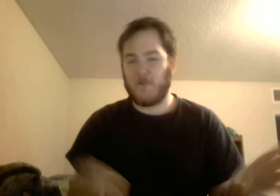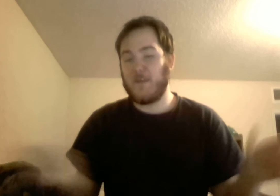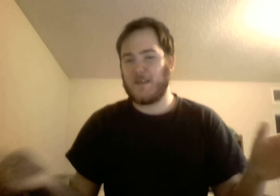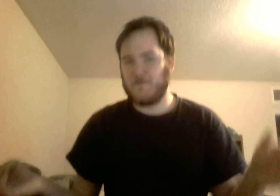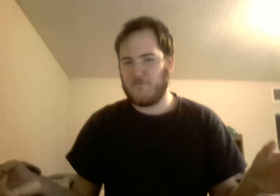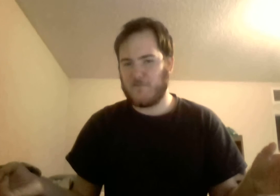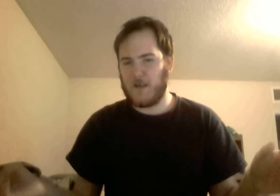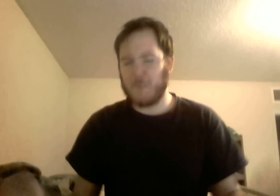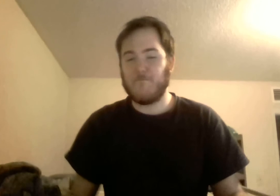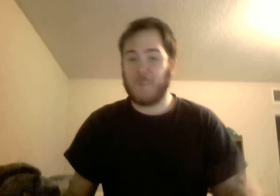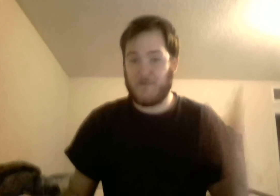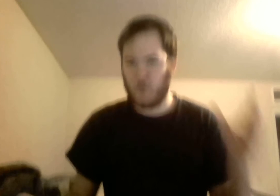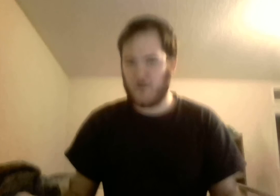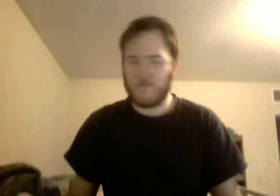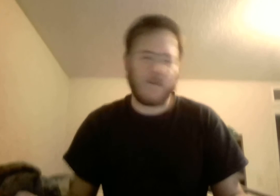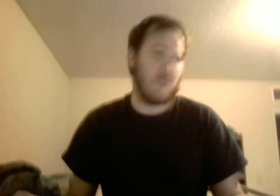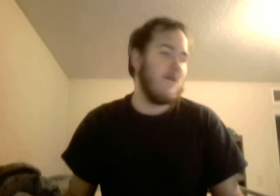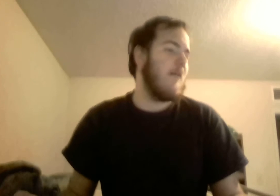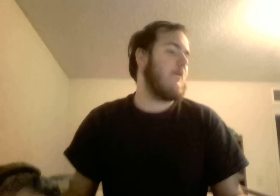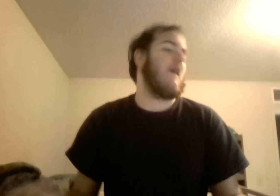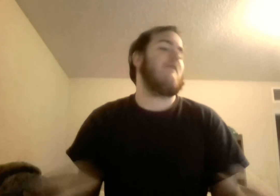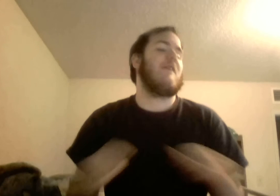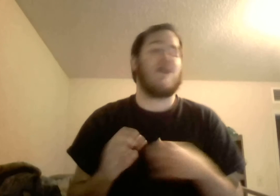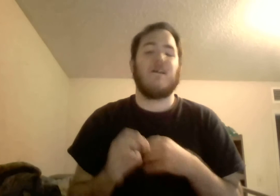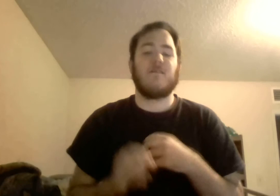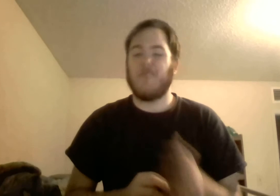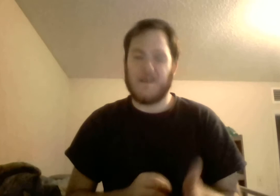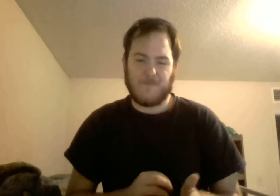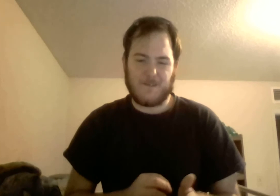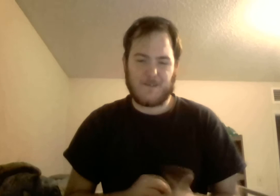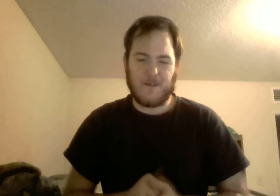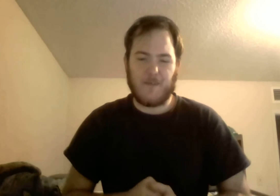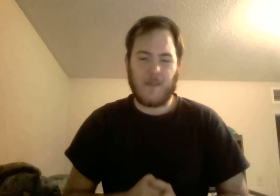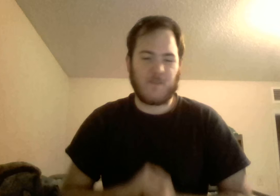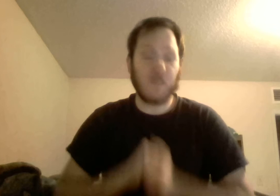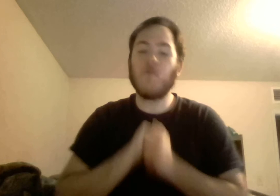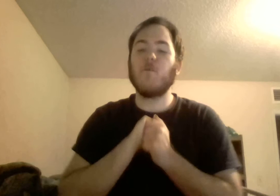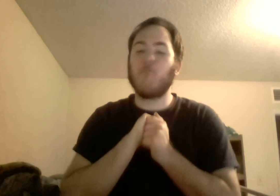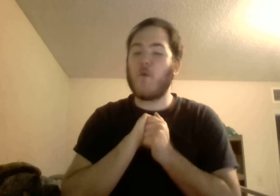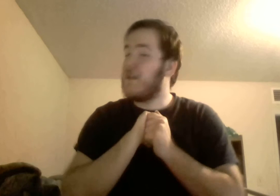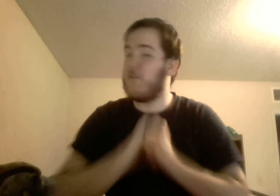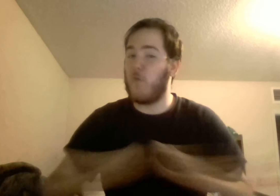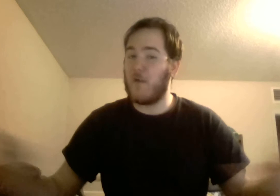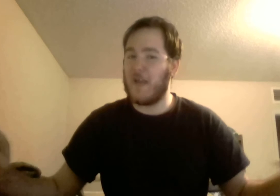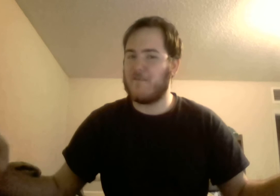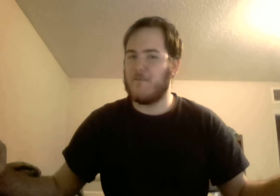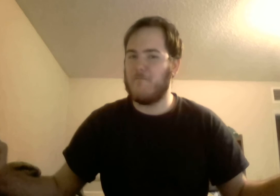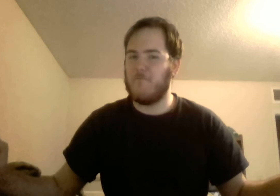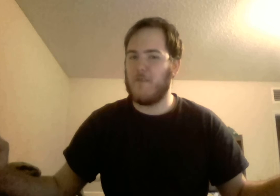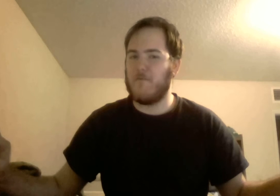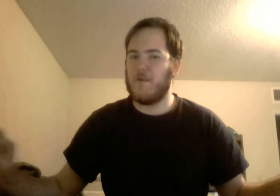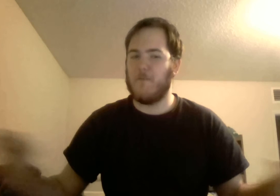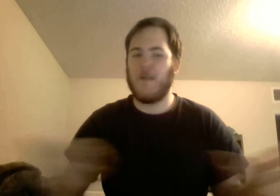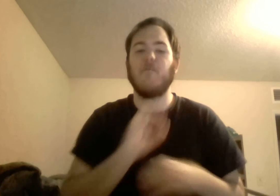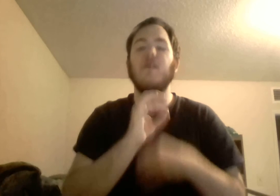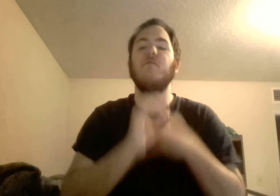one-shot, two shots. Spoil it there. But not some of the others. Discord spoilers and get a full section with him. Again, we keep